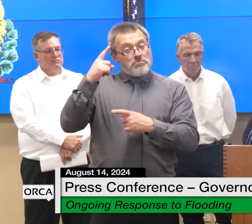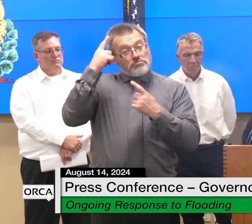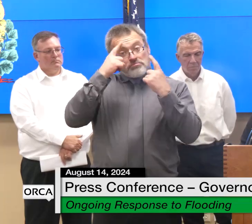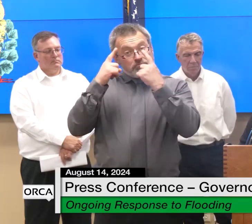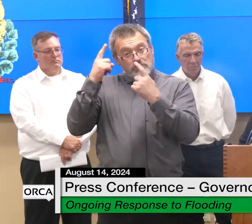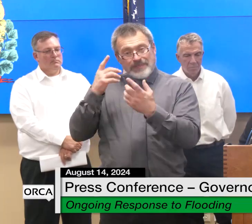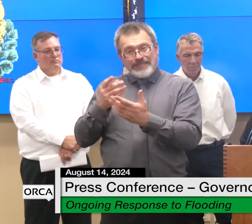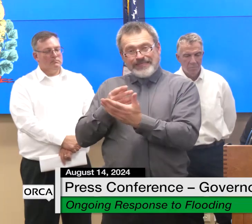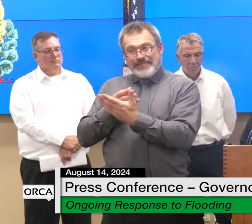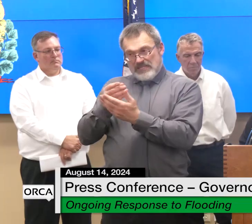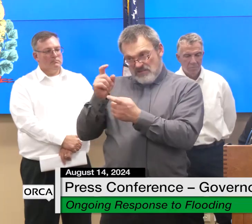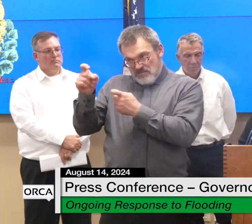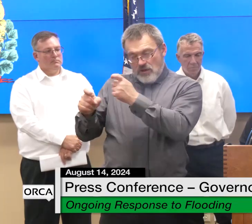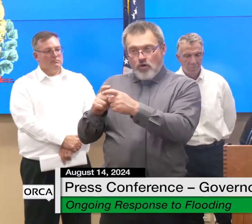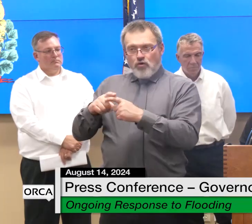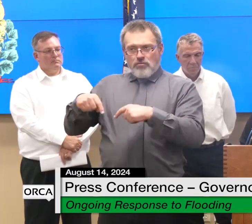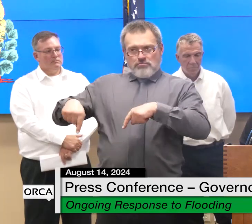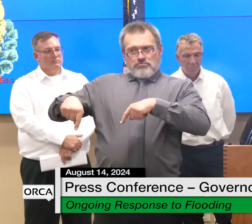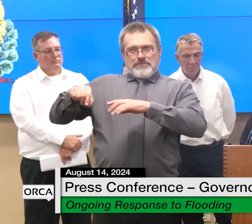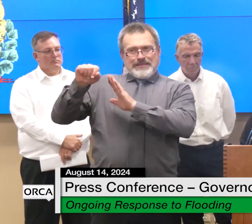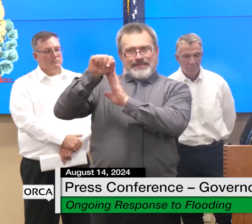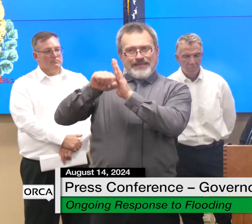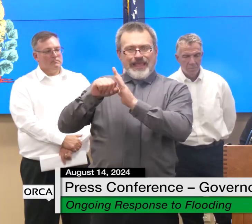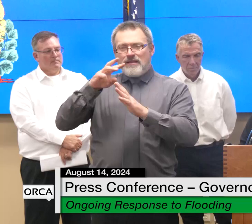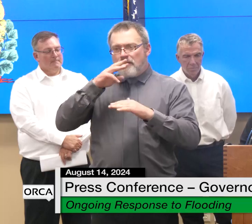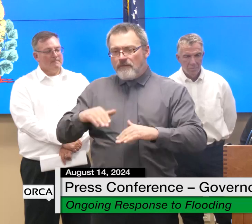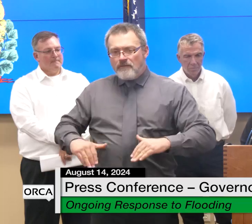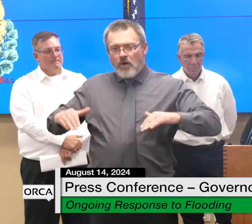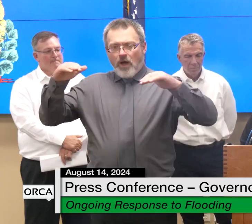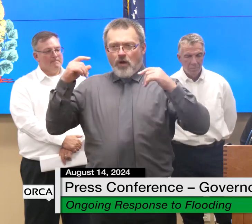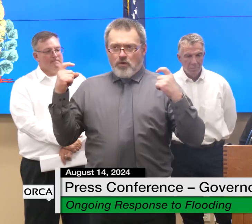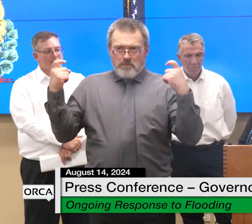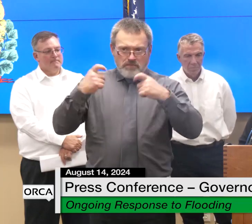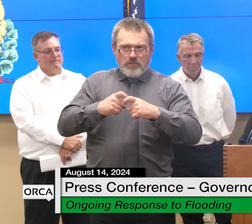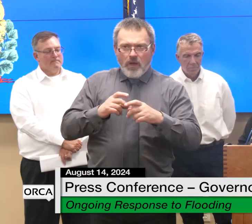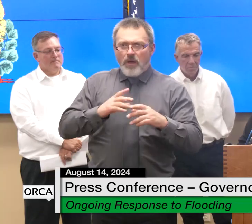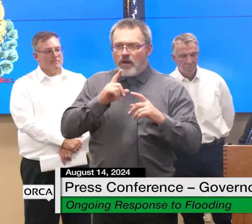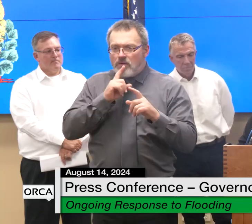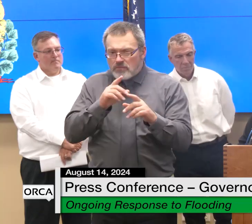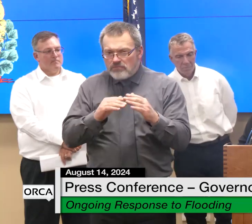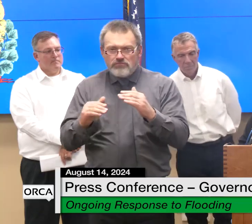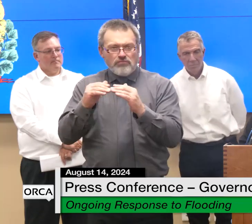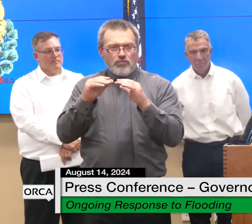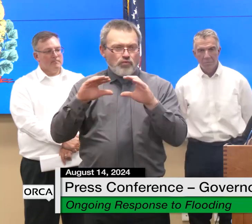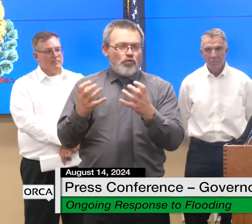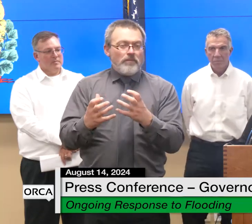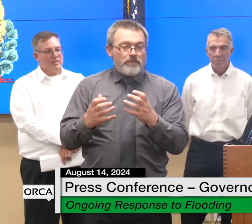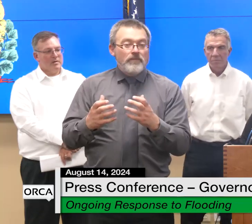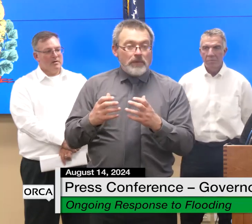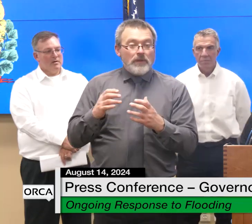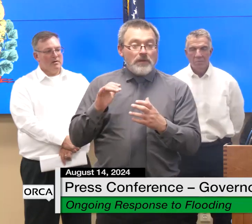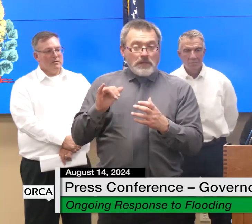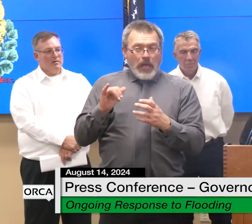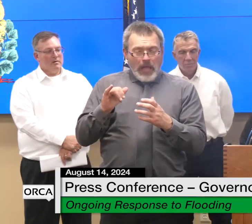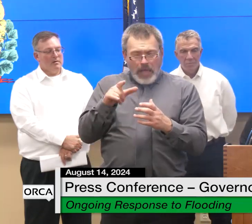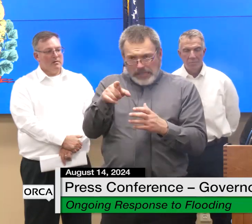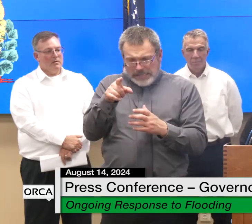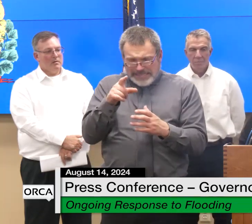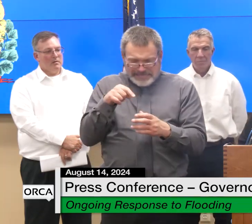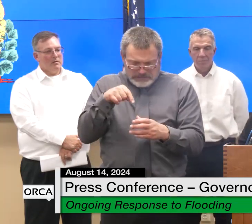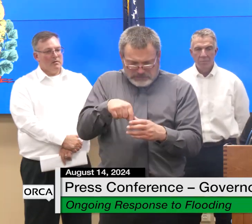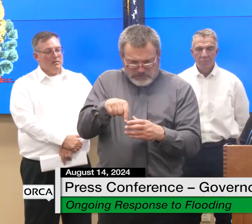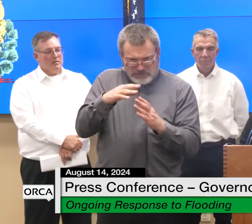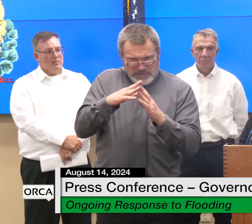Fund, so that collectively, together, we can ensure that folks get the help they need, not just in your town, but in all the impacted